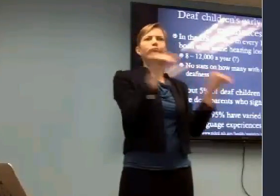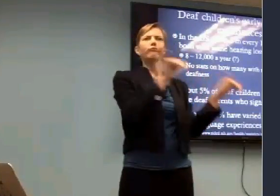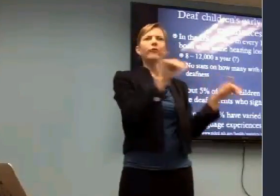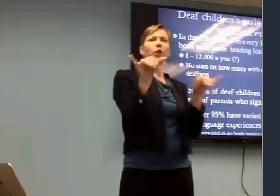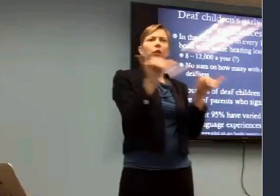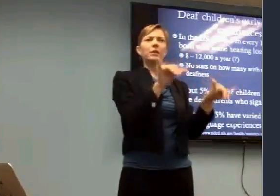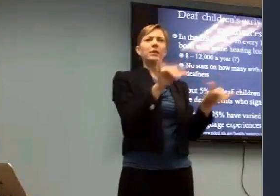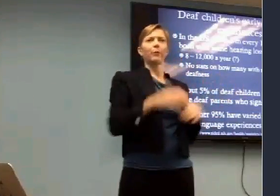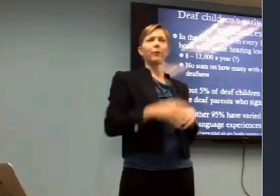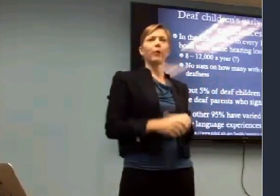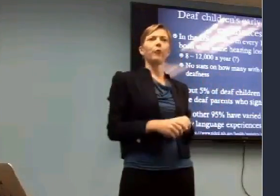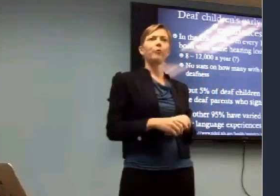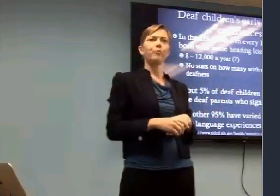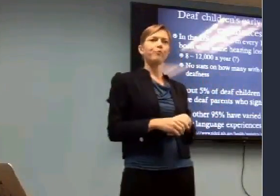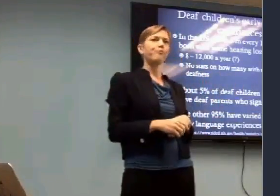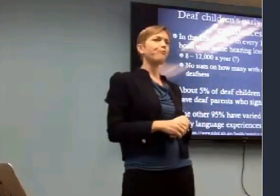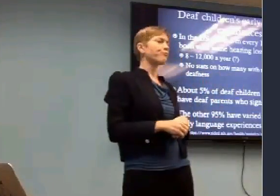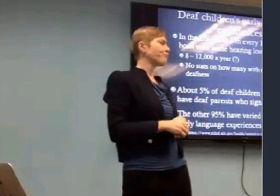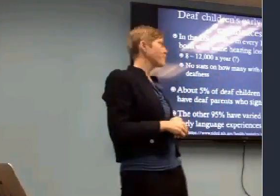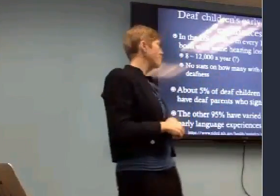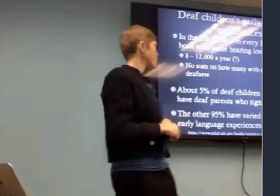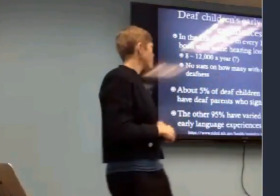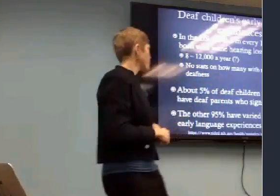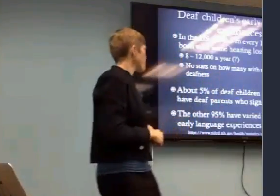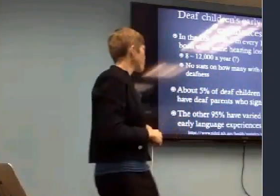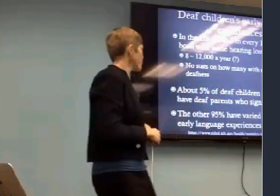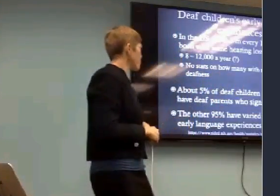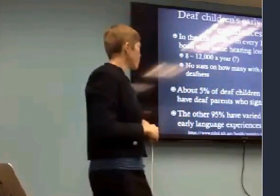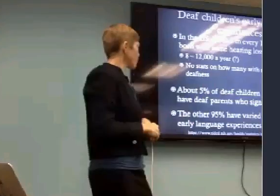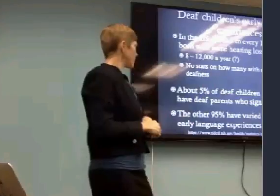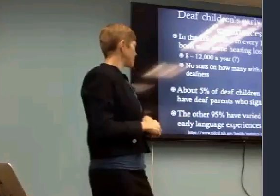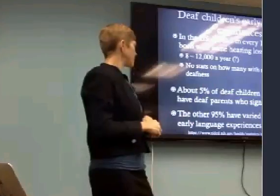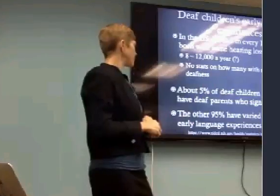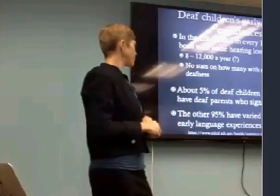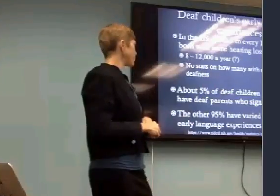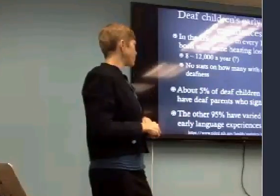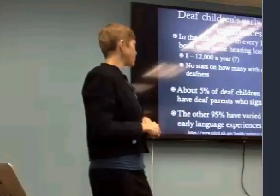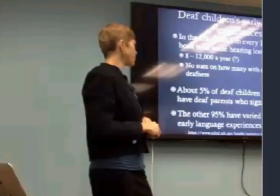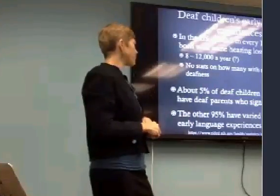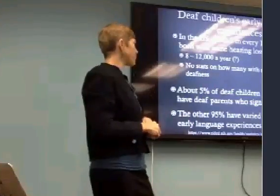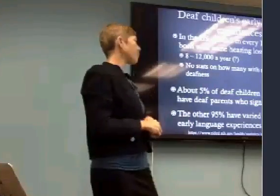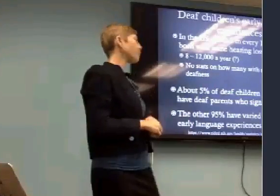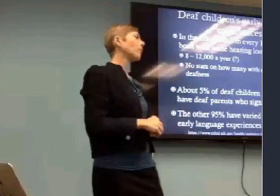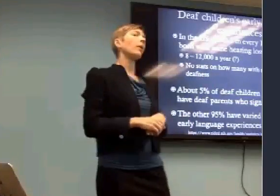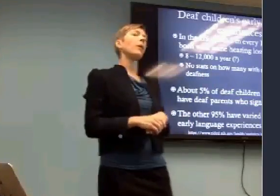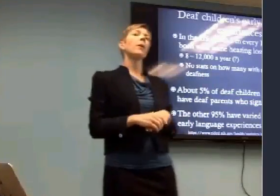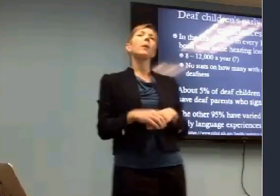of hearing parents, we see that these two groups look very similar to one another.